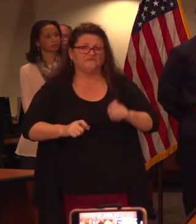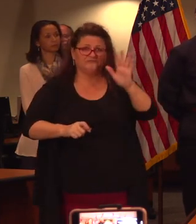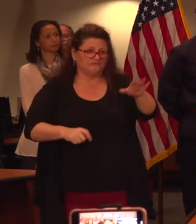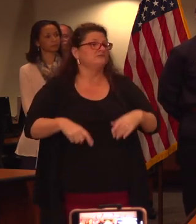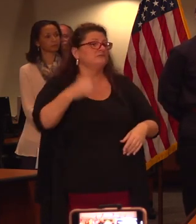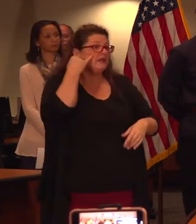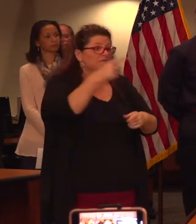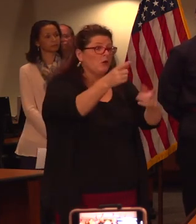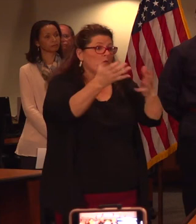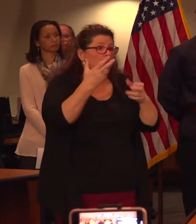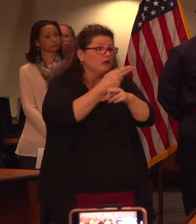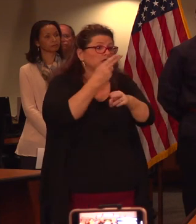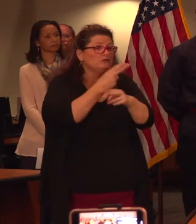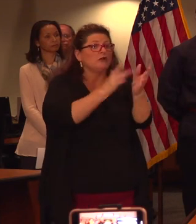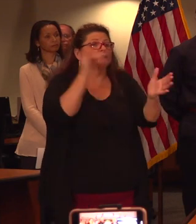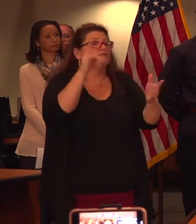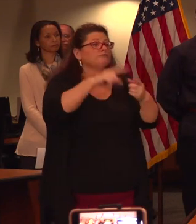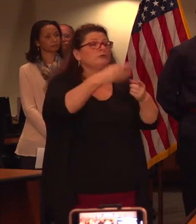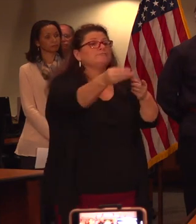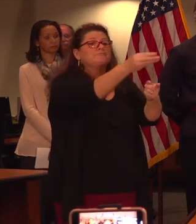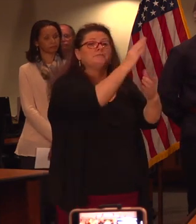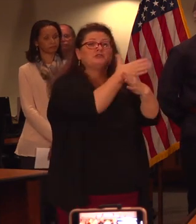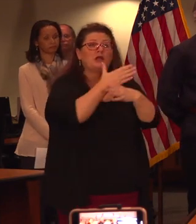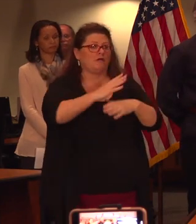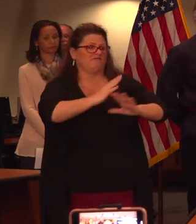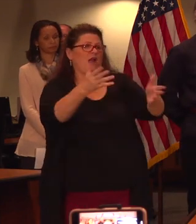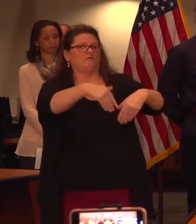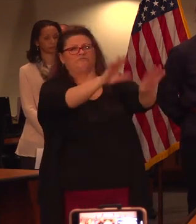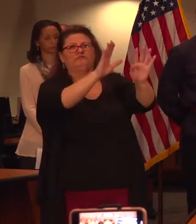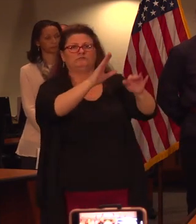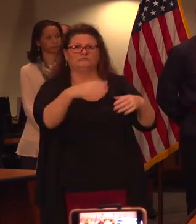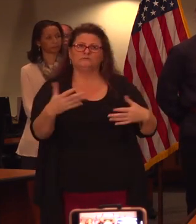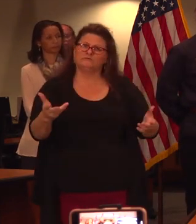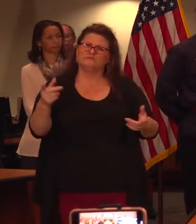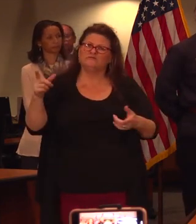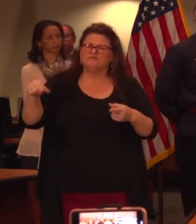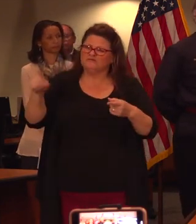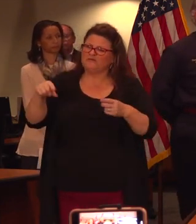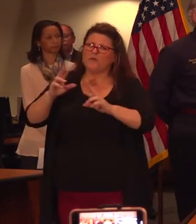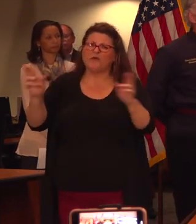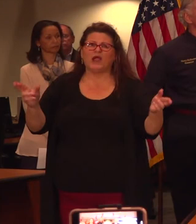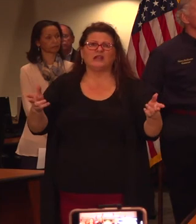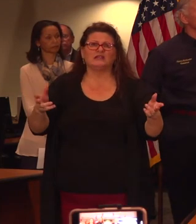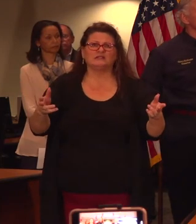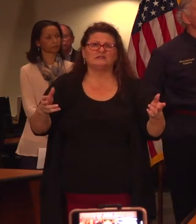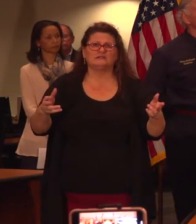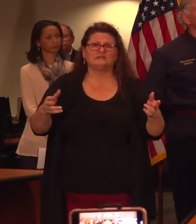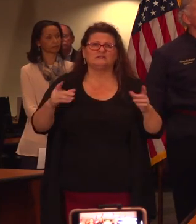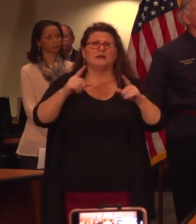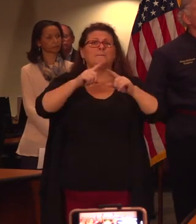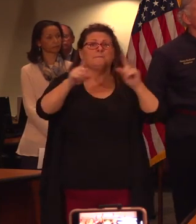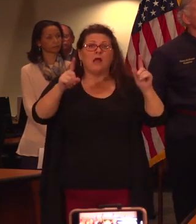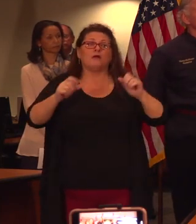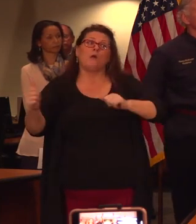any way you can elsewhere in the business place. So they're ready, and they're making preparation, but we're not ready yet. We still have a